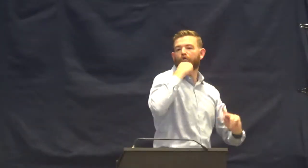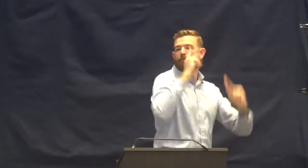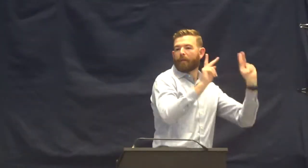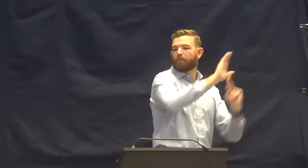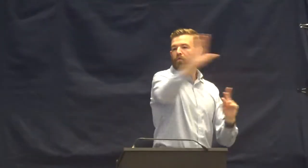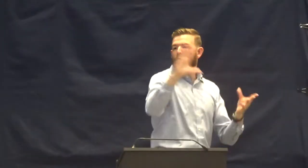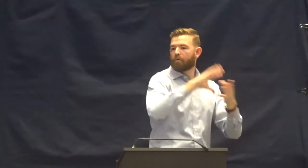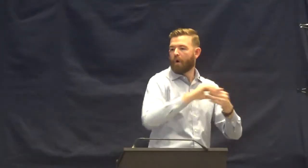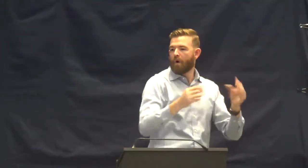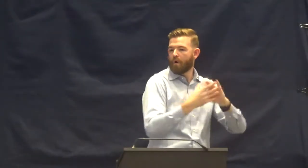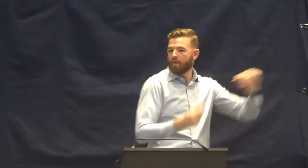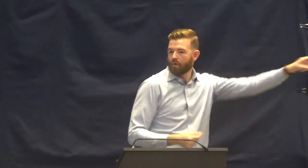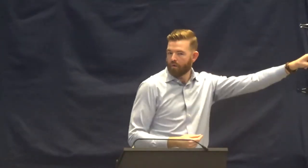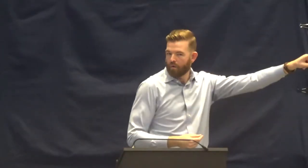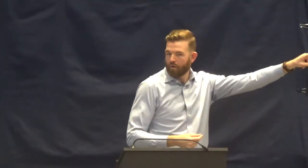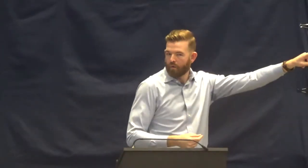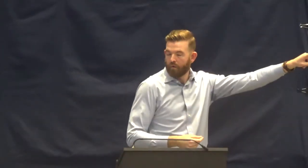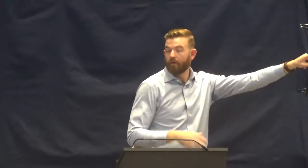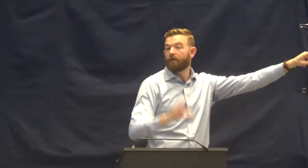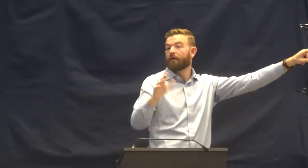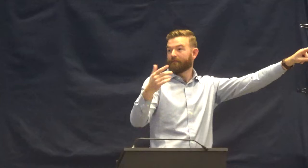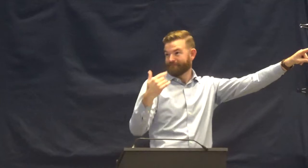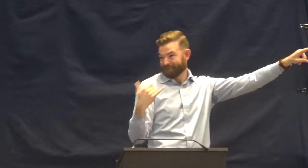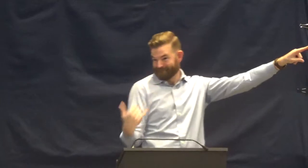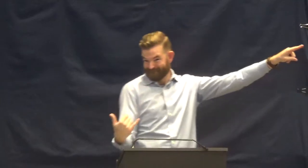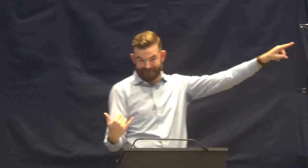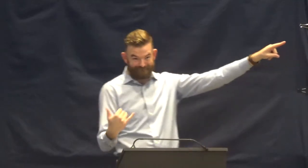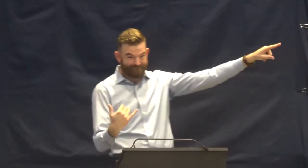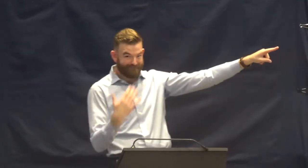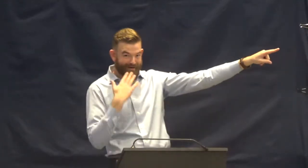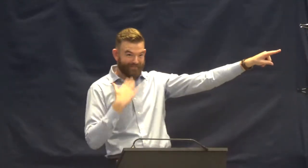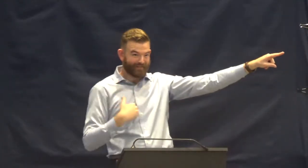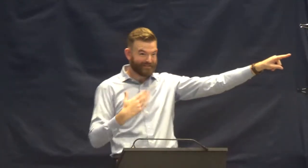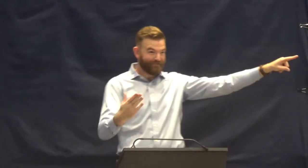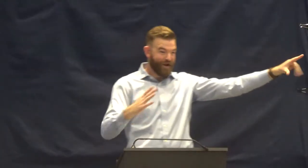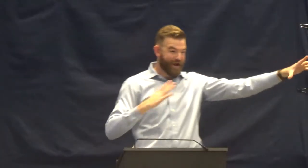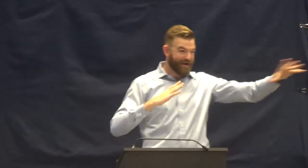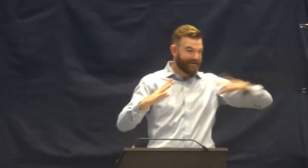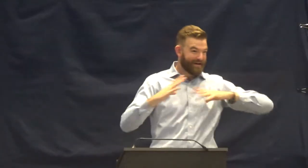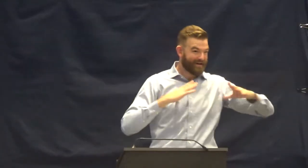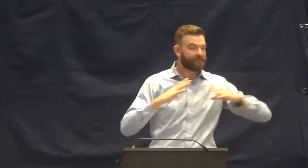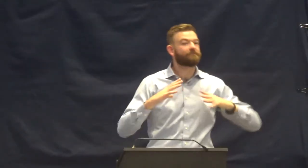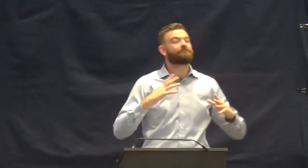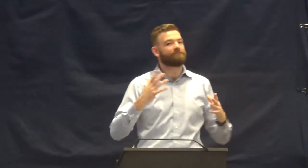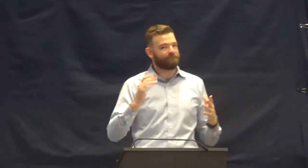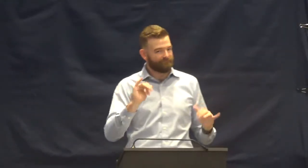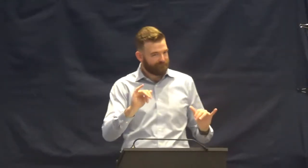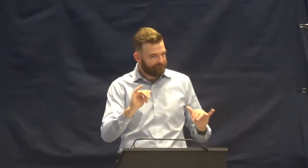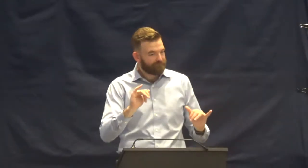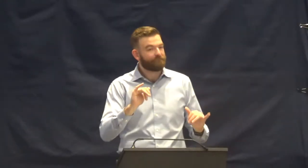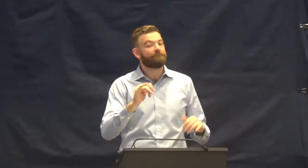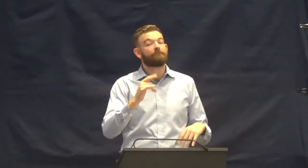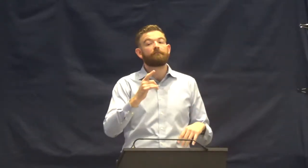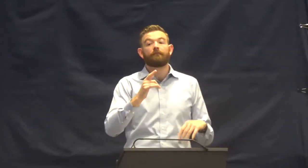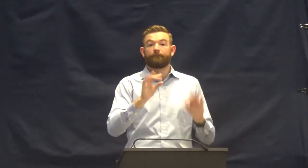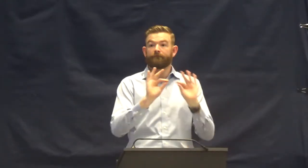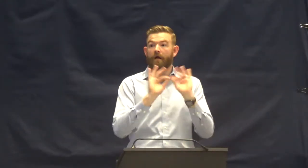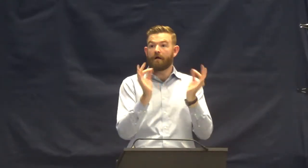can interrupt the stories and the narratives from the hearing culture. You know, with Thanksgiving, the holiday coming right